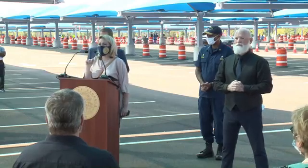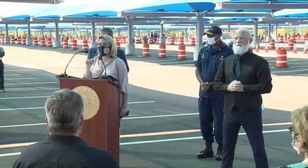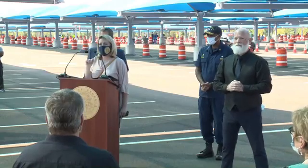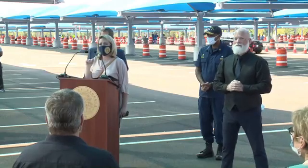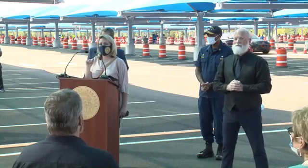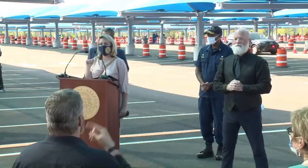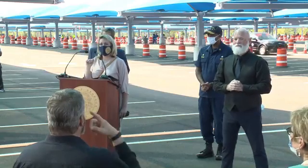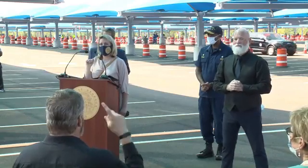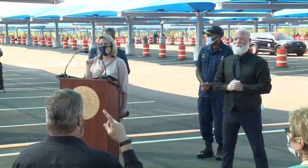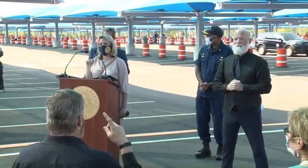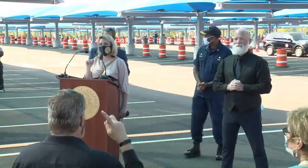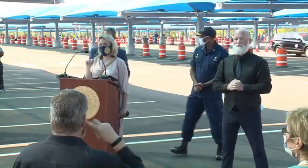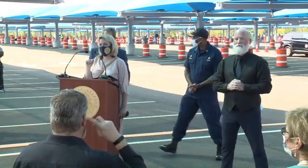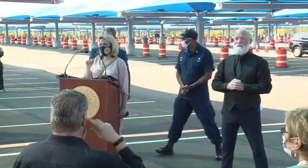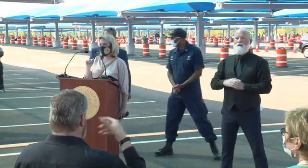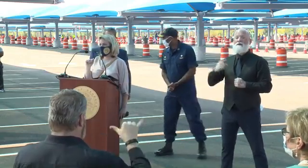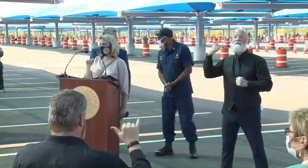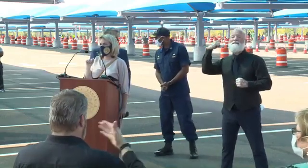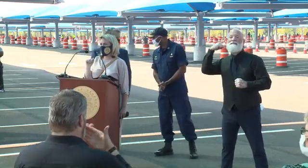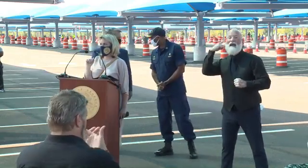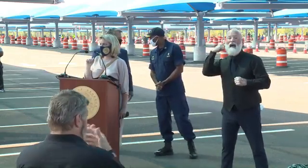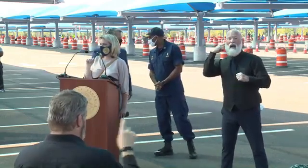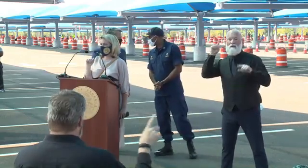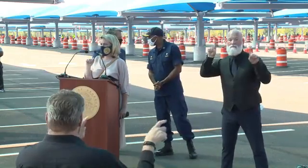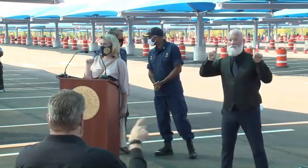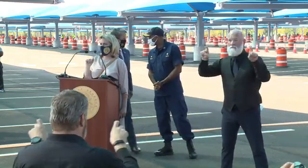Is the sound still good for everybody?